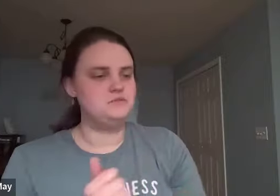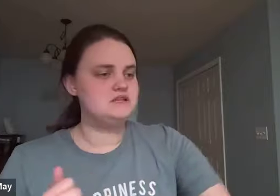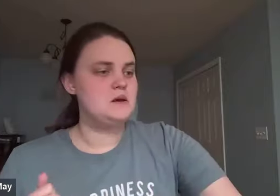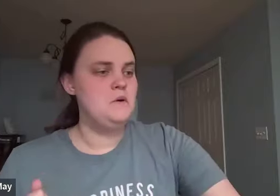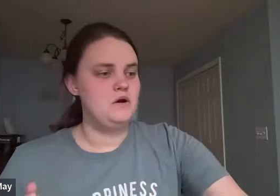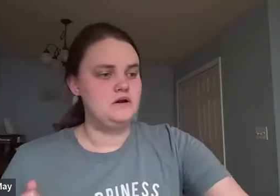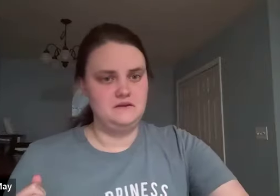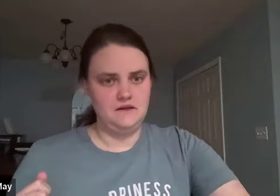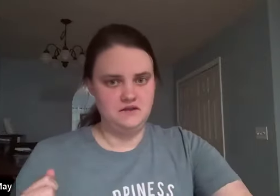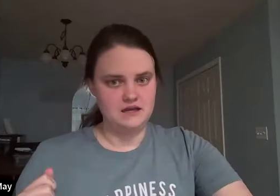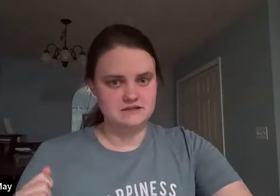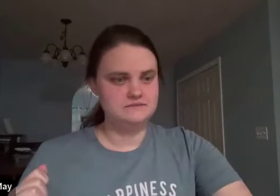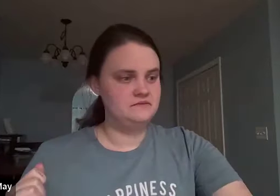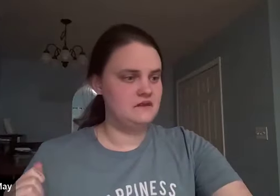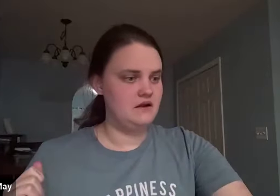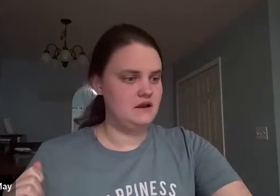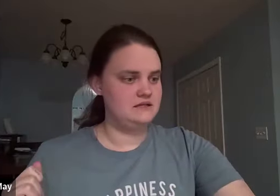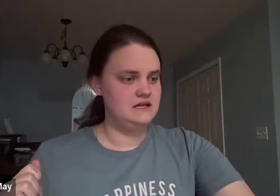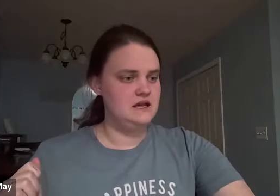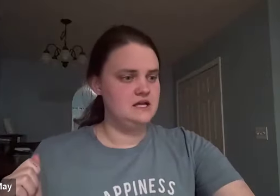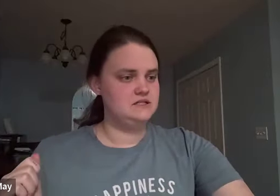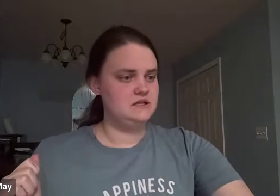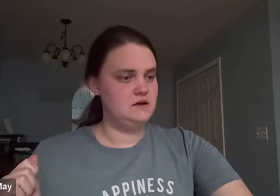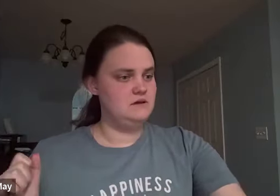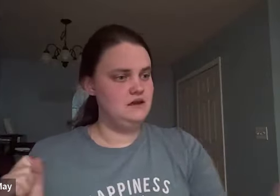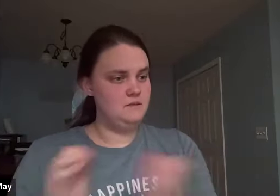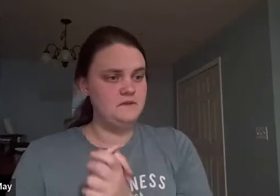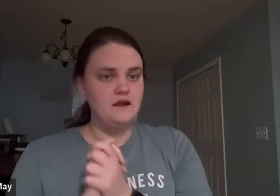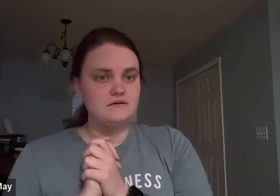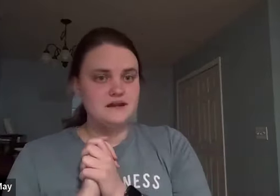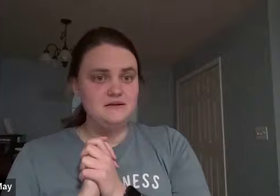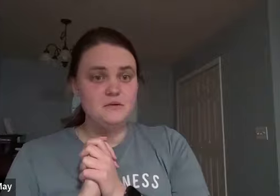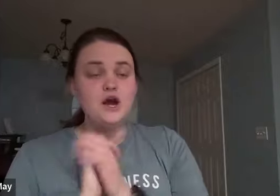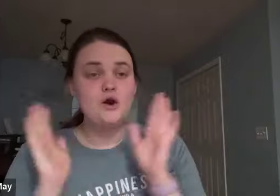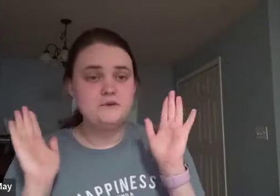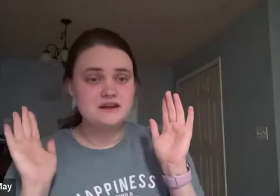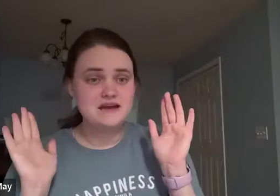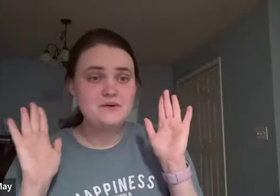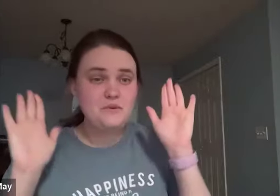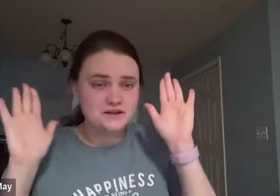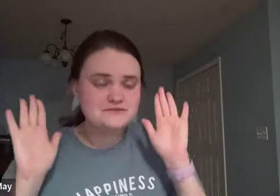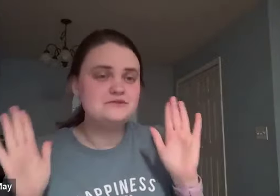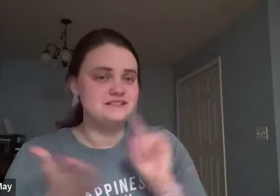with them or anything like that. All right. So yeah. All right. Well, I hope you guys have a wonderful rest of